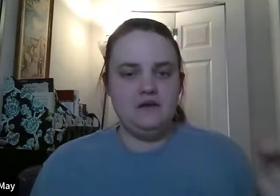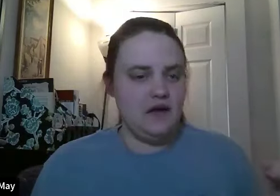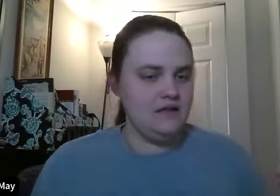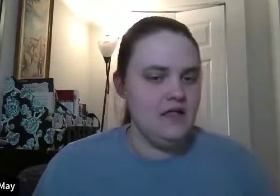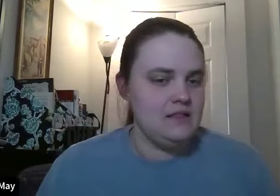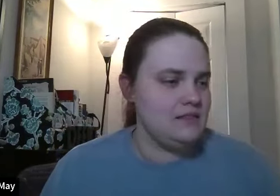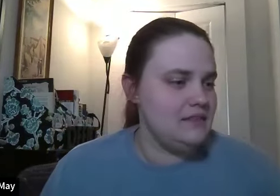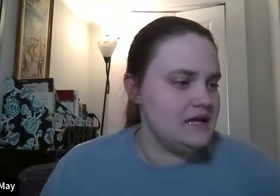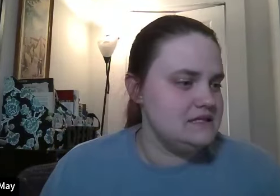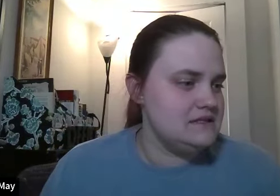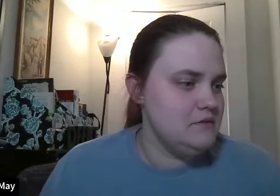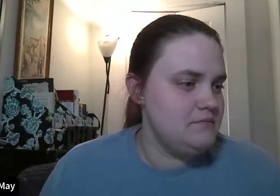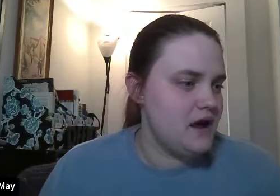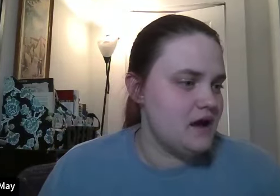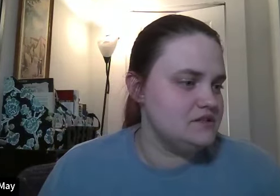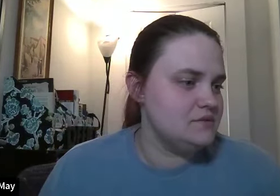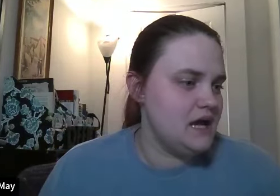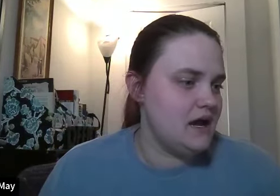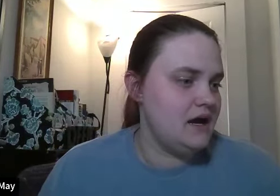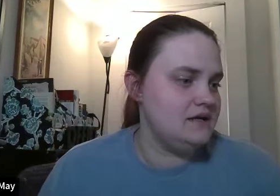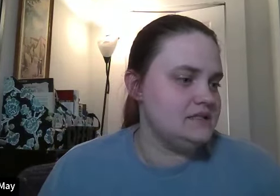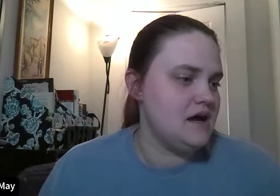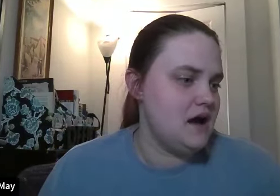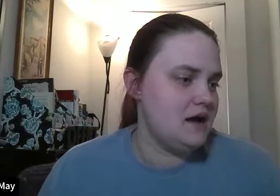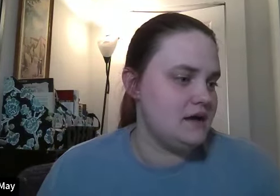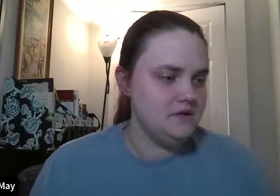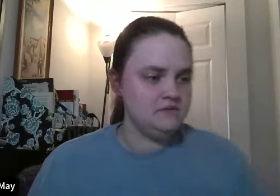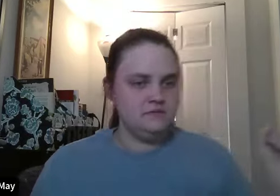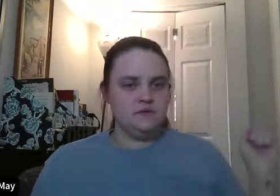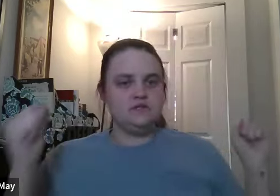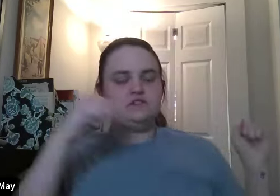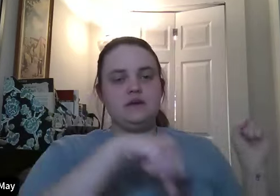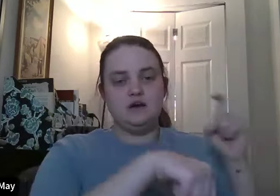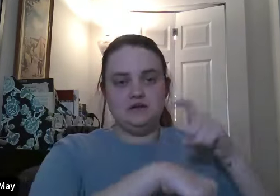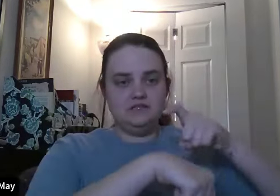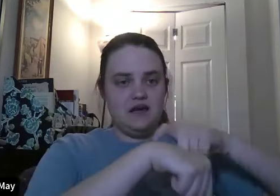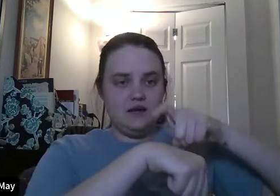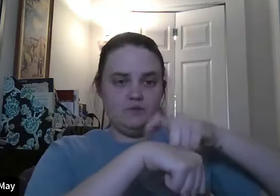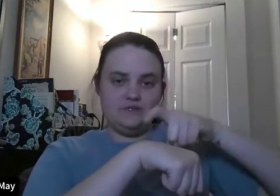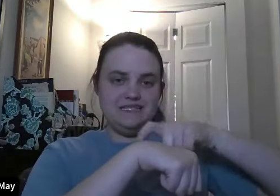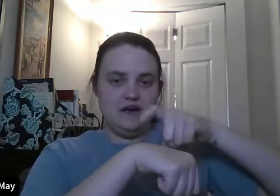Okay, let's go back. So we had time. So we had our little time, which was